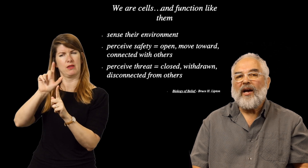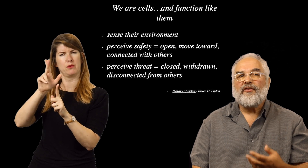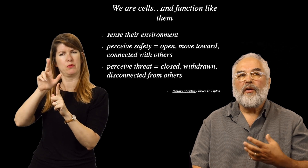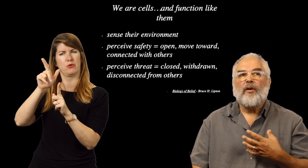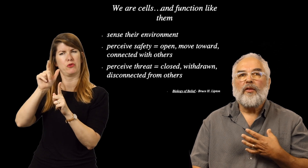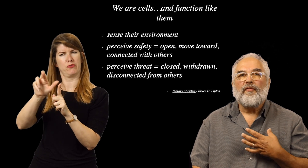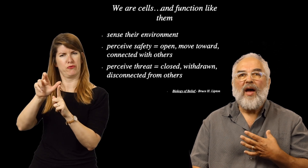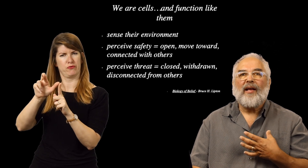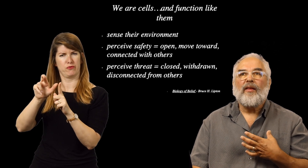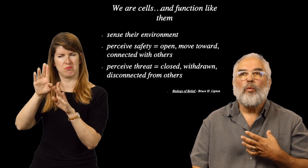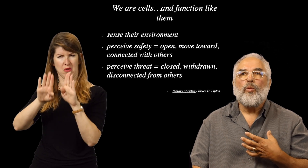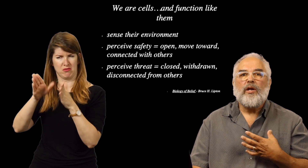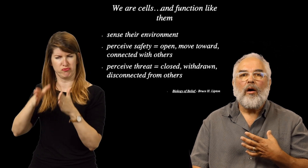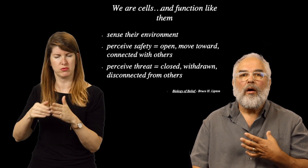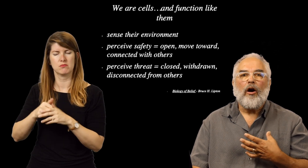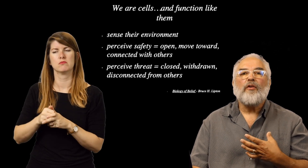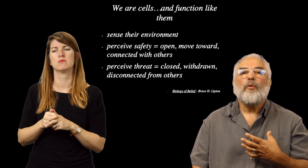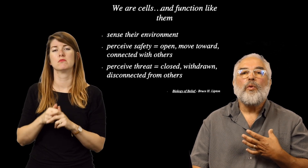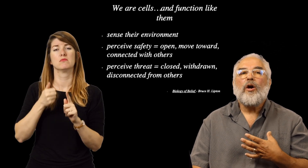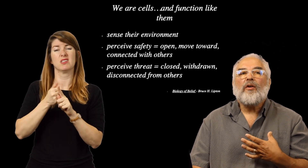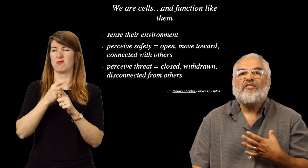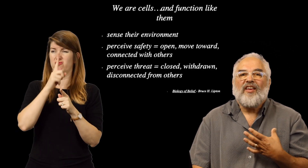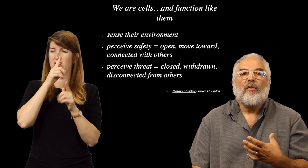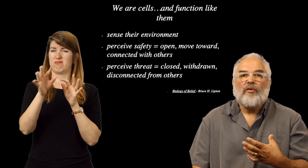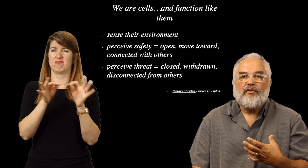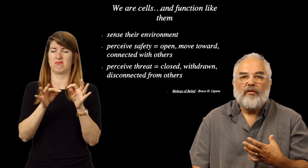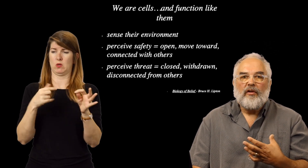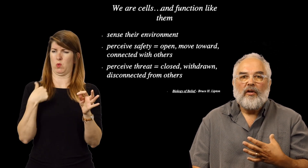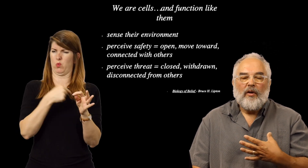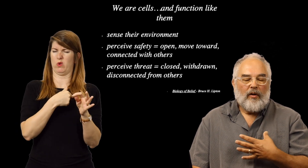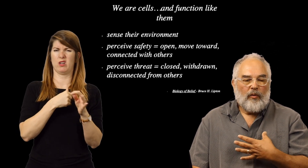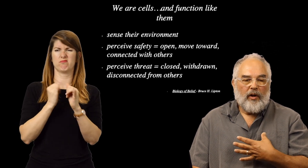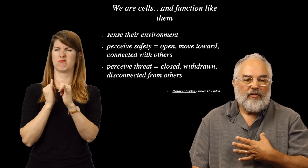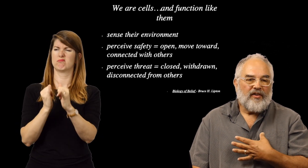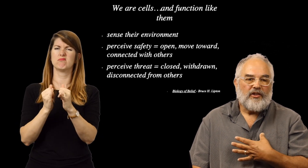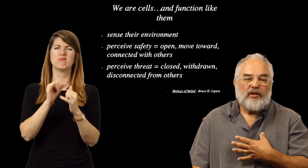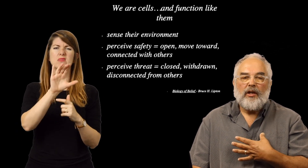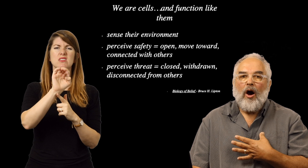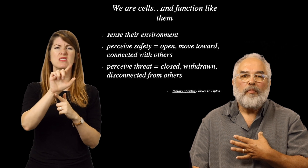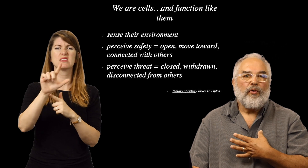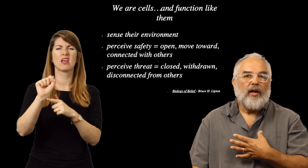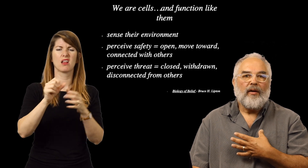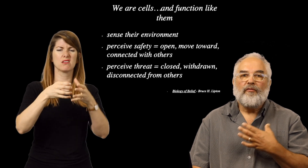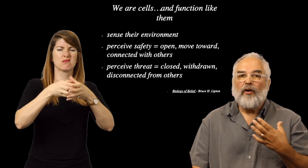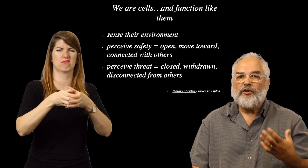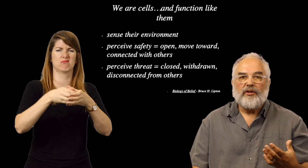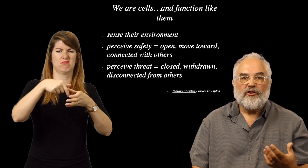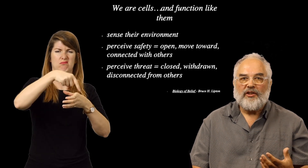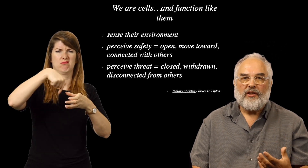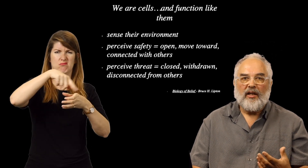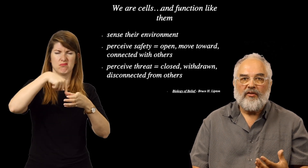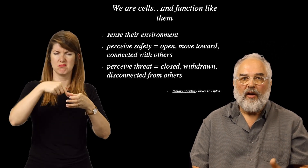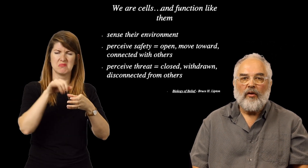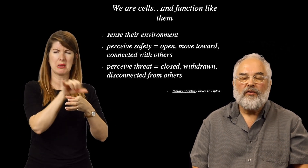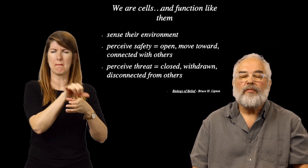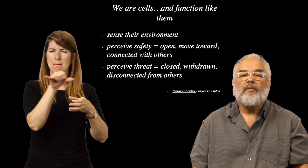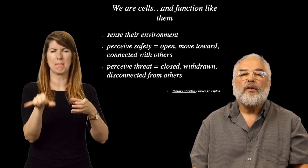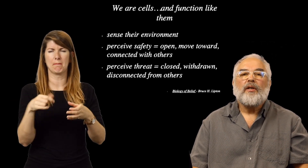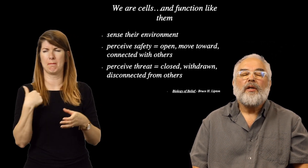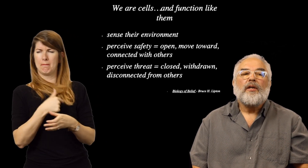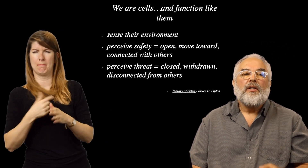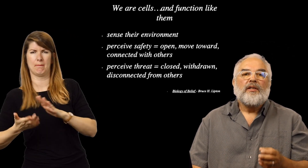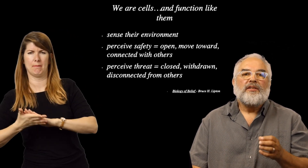about the fact that we are cells. We essentially operate and function just like